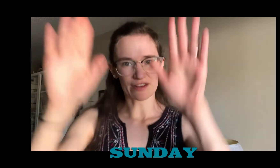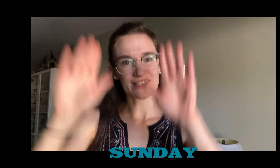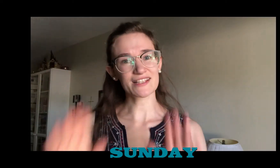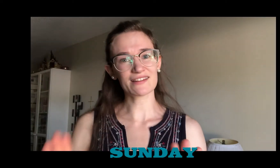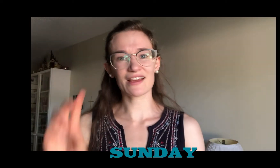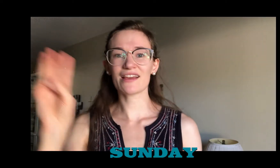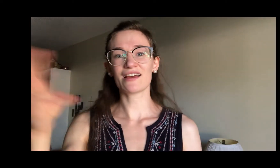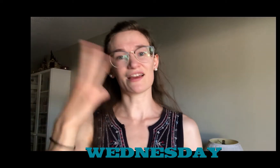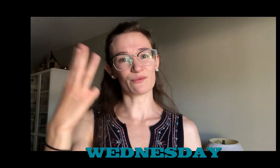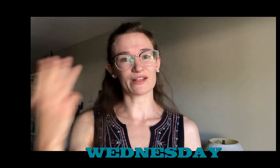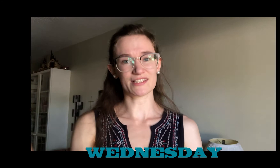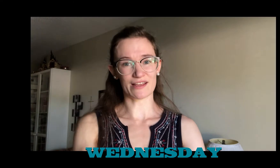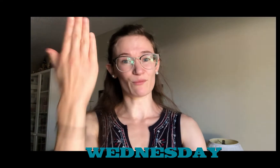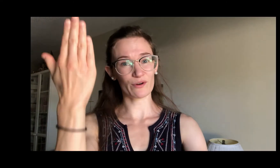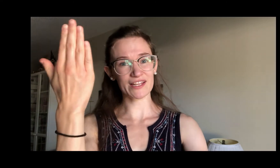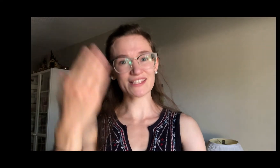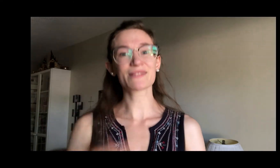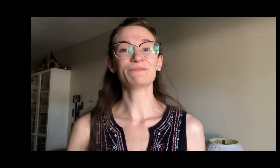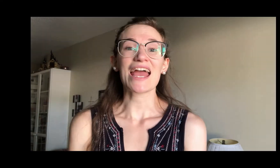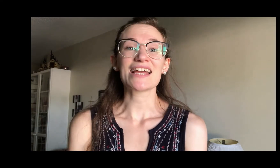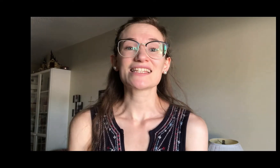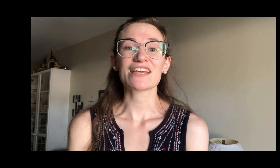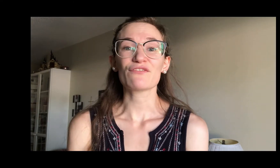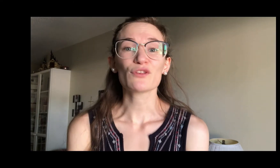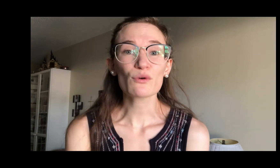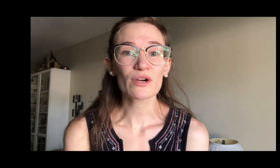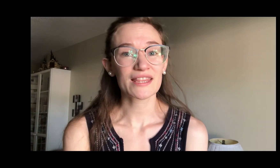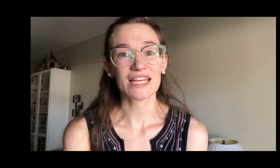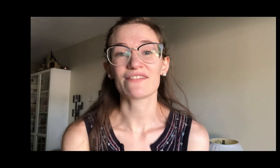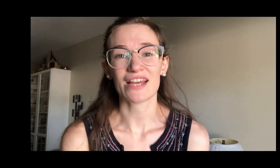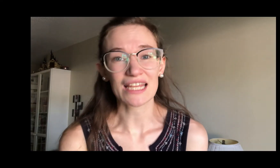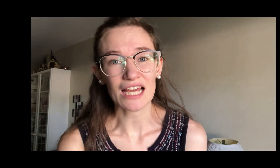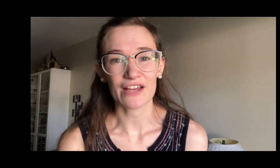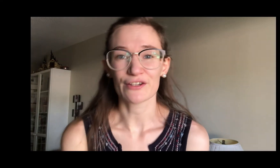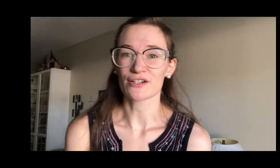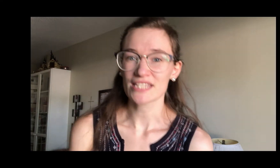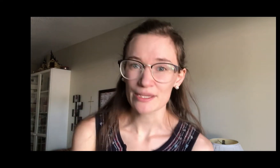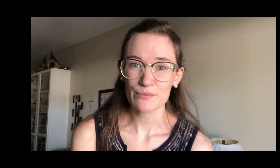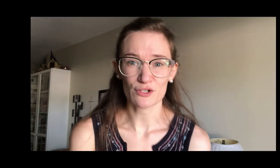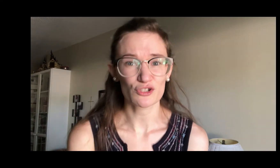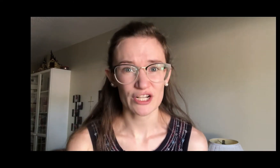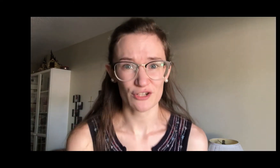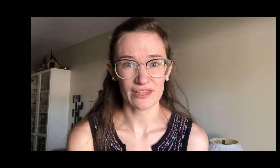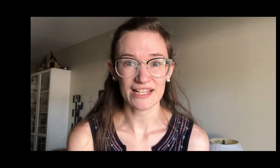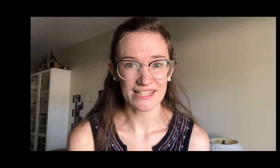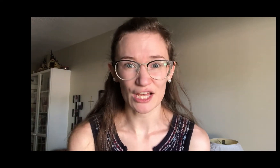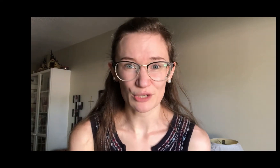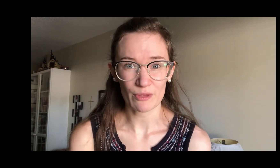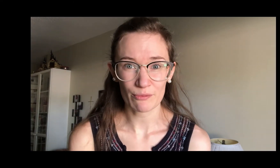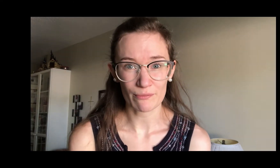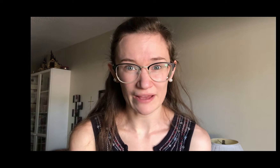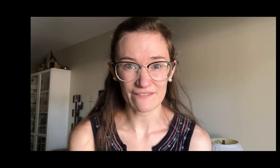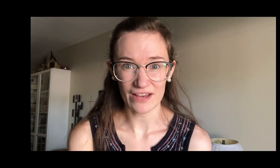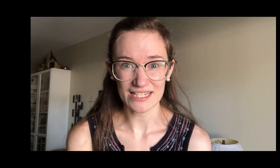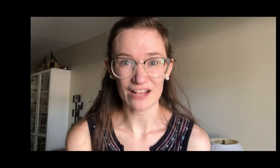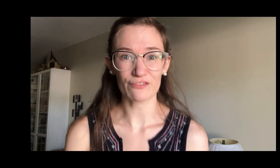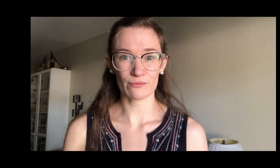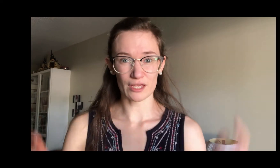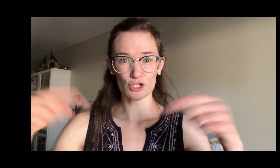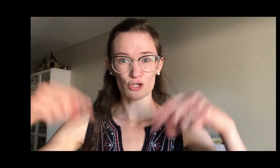every Sunday and Wednesday mornings. And if you can think of any other tips or tricks or things that other people might find helpful, make sure